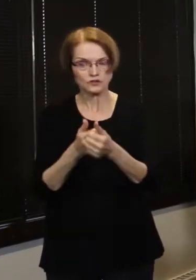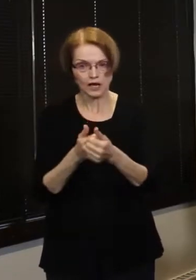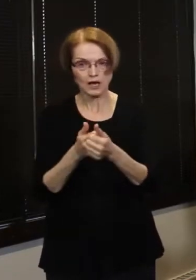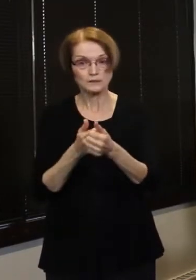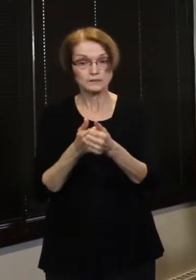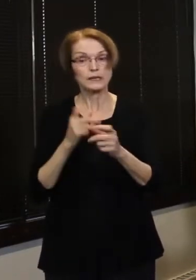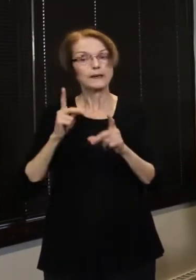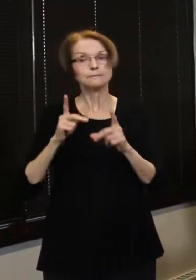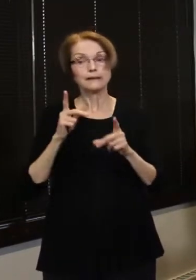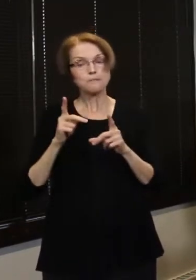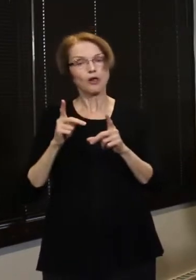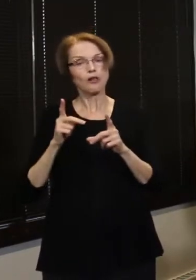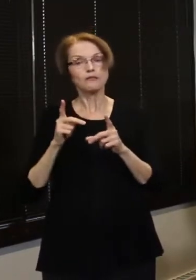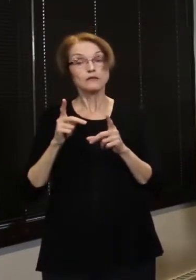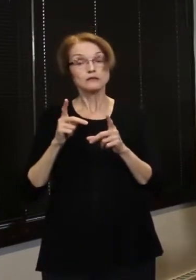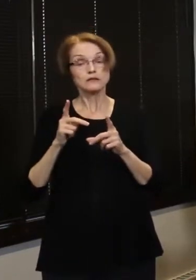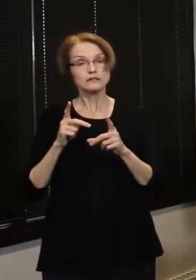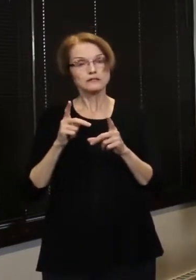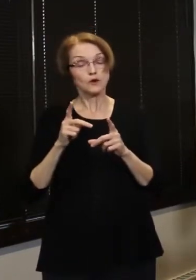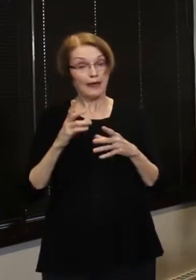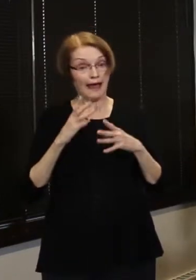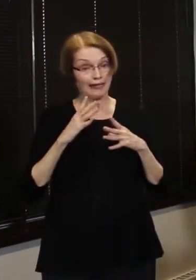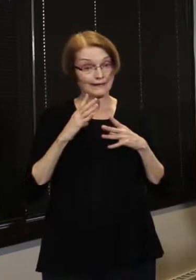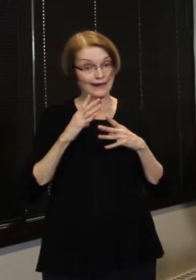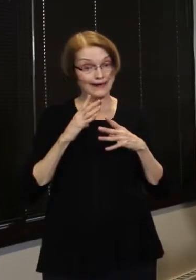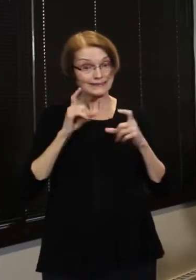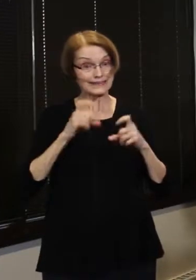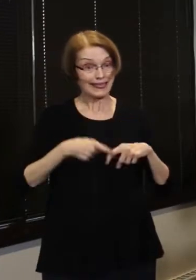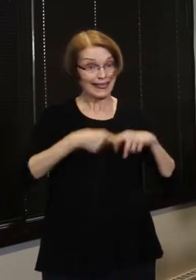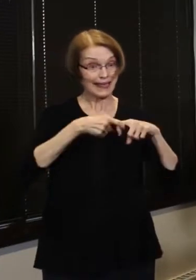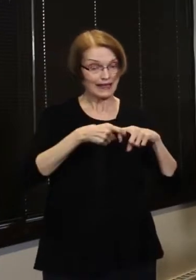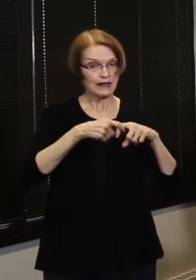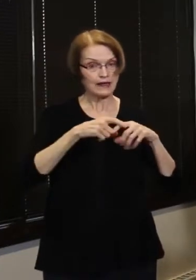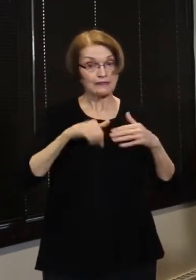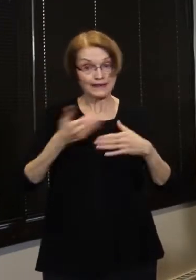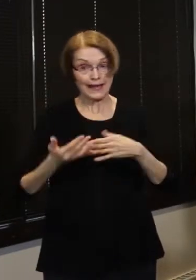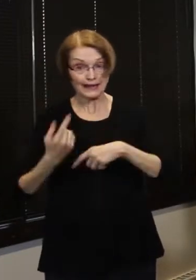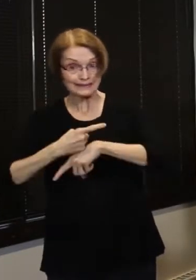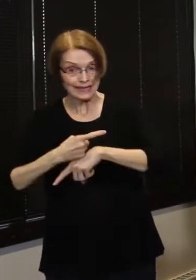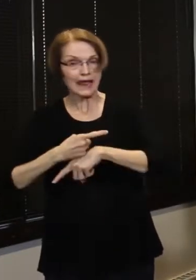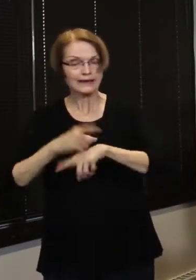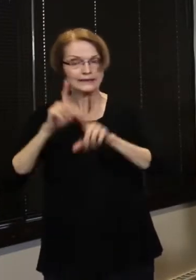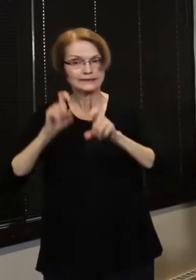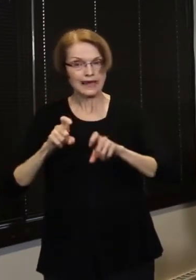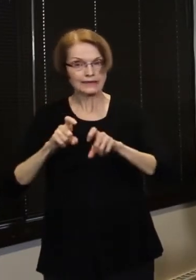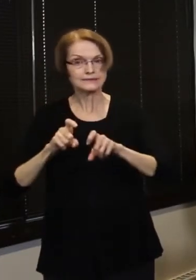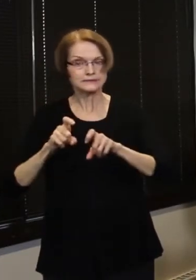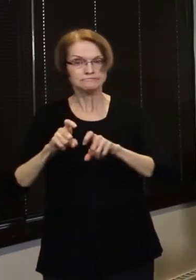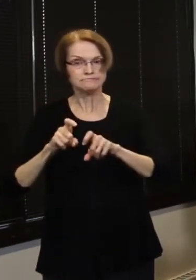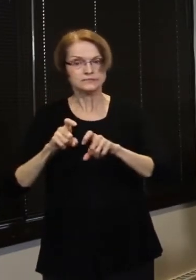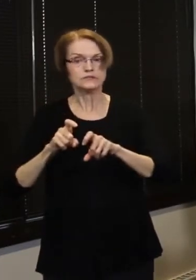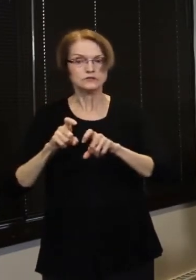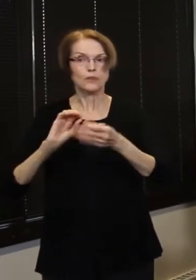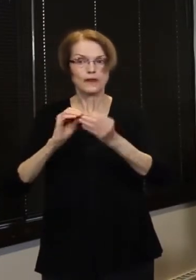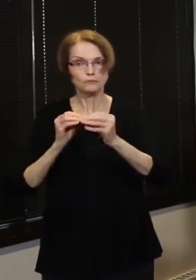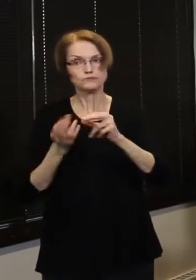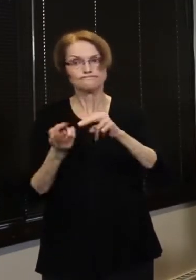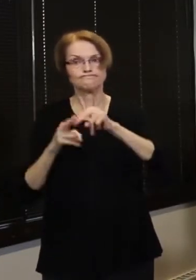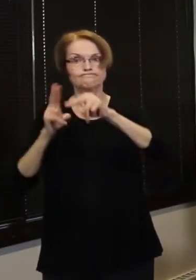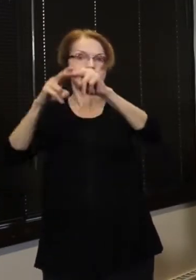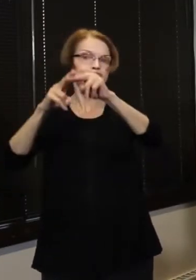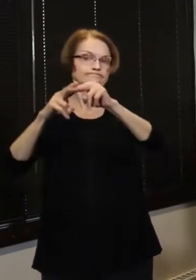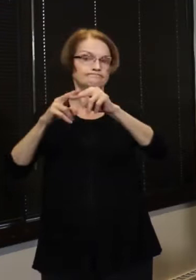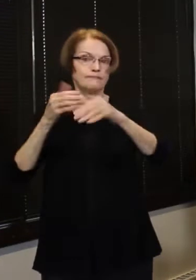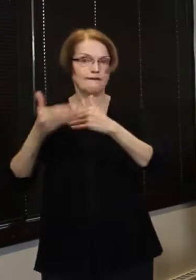weren't tested on the holiday will then get tested the next day, and that pushes those numbers up even further. Labs aren't